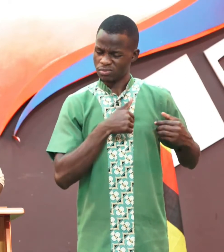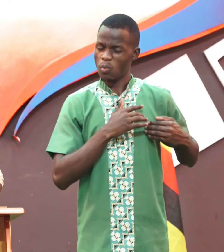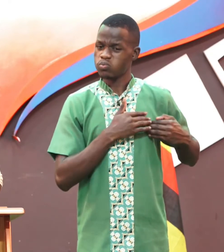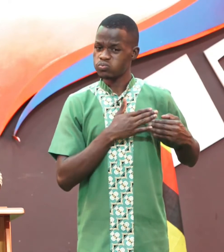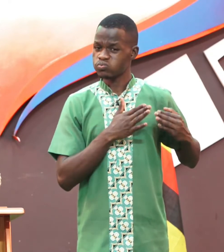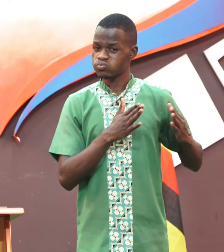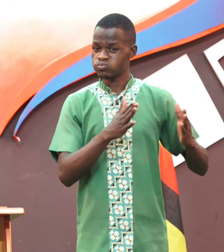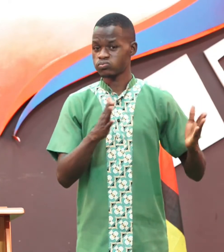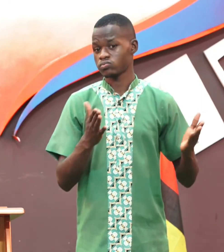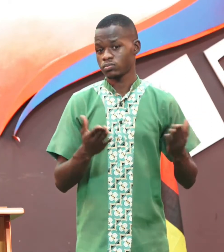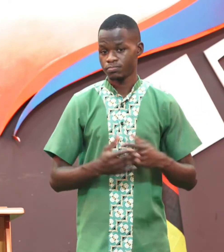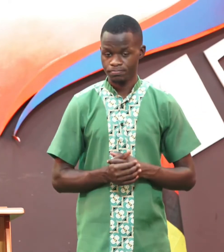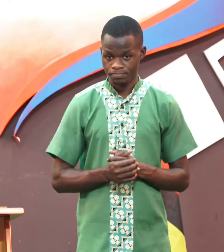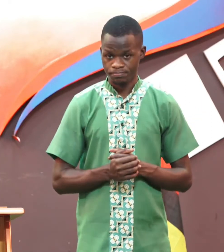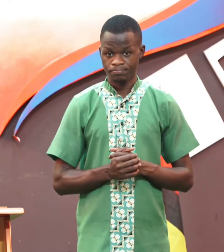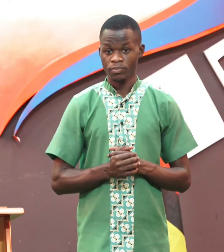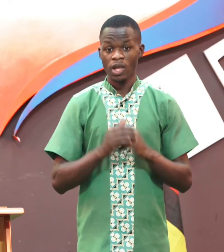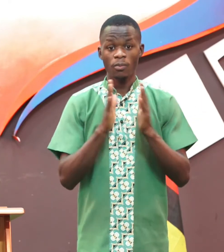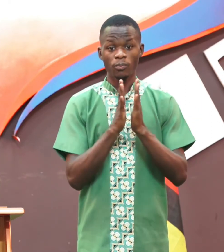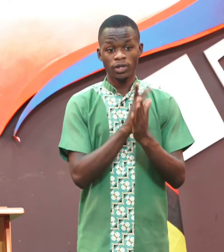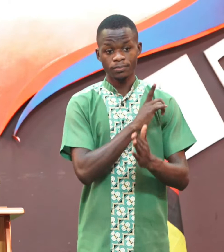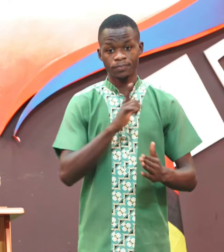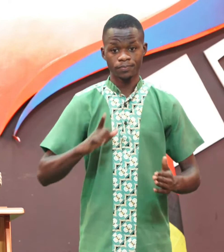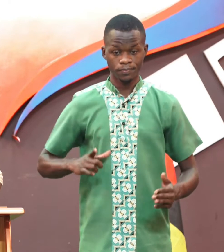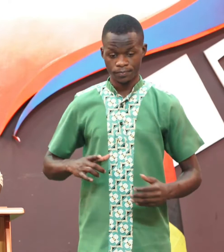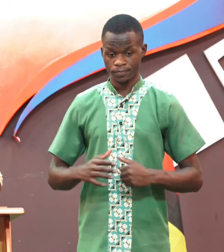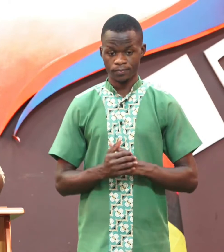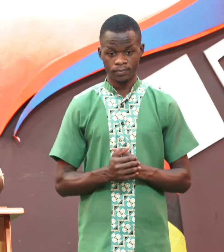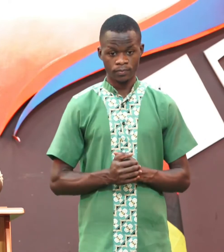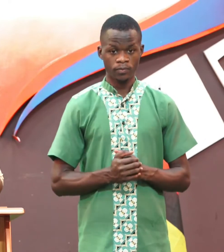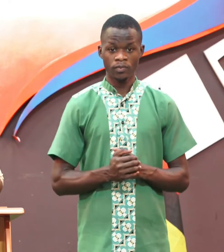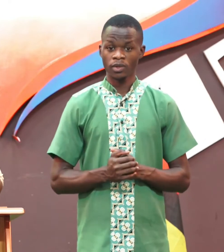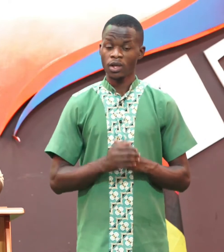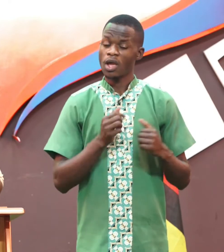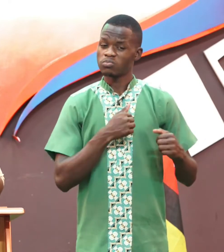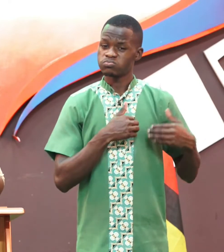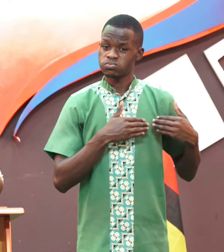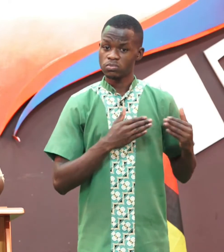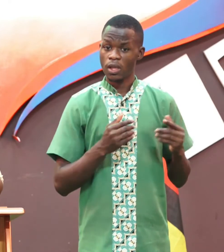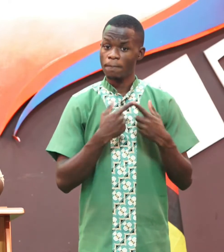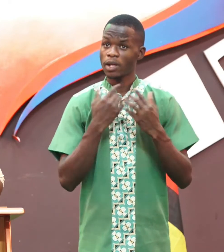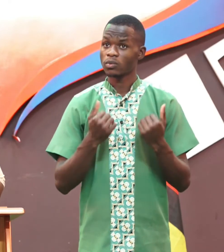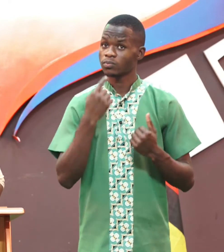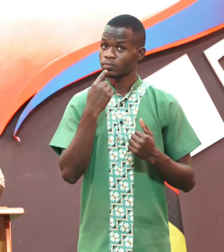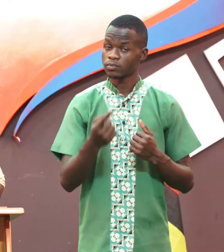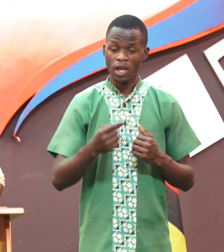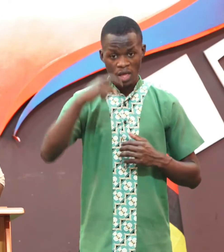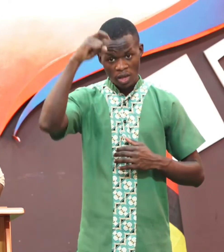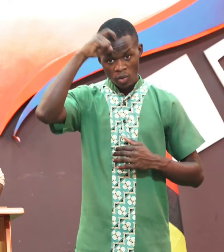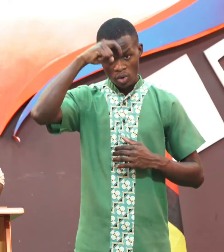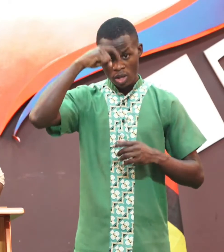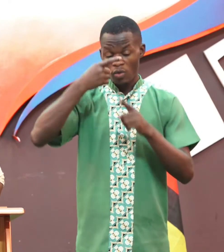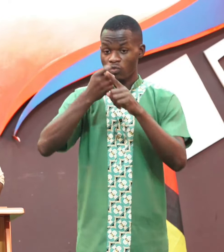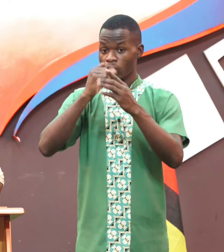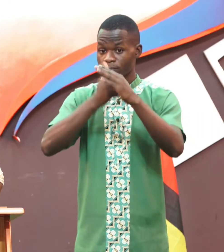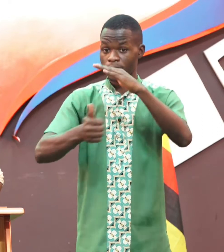evil that's going to come out of my mouth. Mukama febaziwe. Praise the Lord. Bwe bugenda okufuluma naye agambye nti amagezi gano agava mu ggulu. But he has said